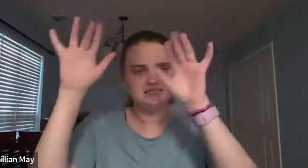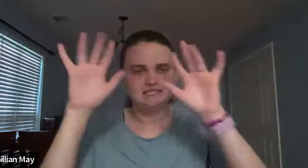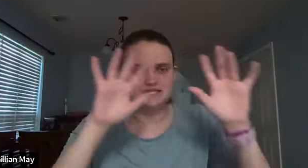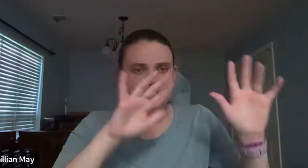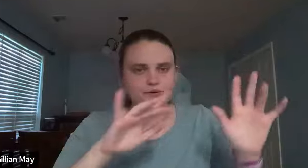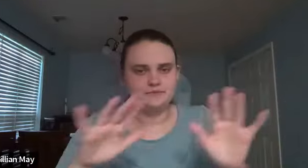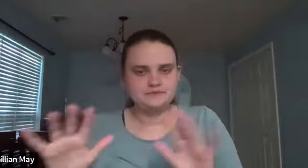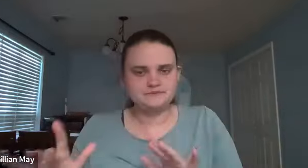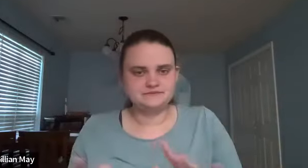Snow.